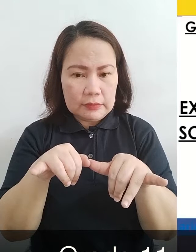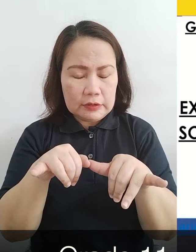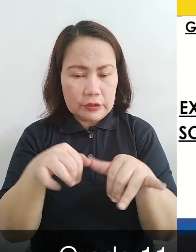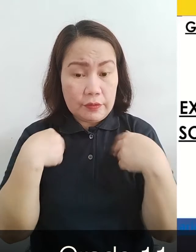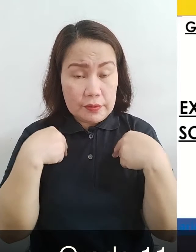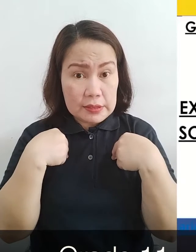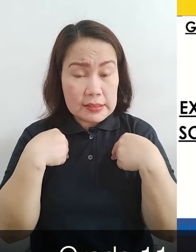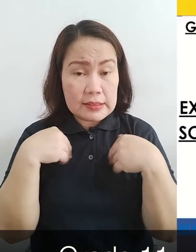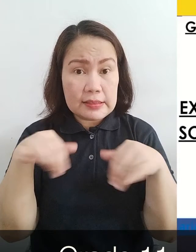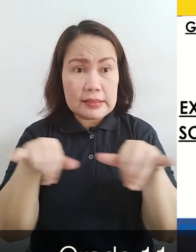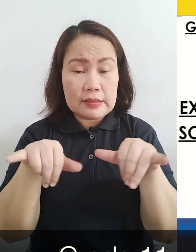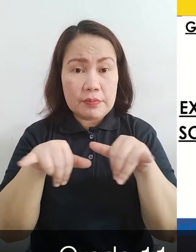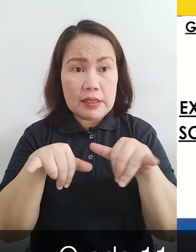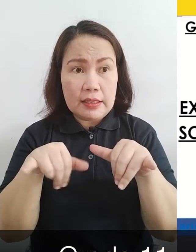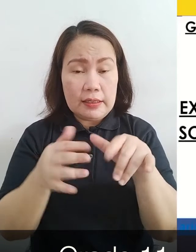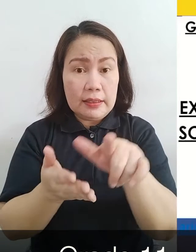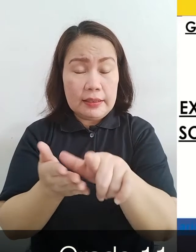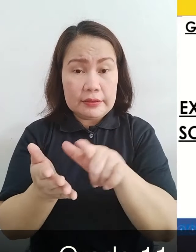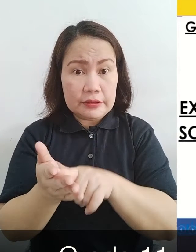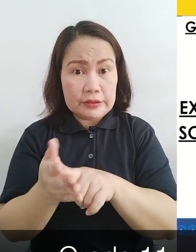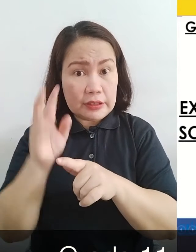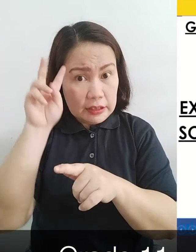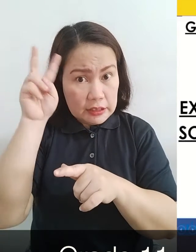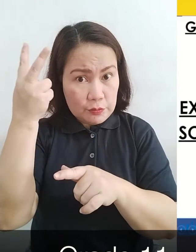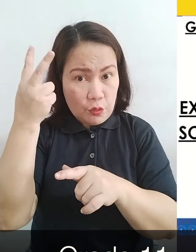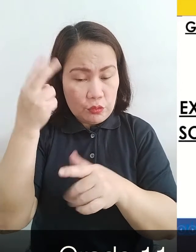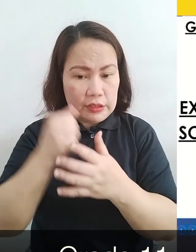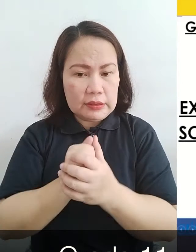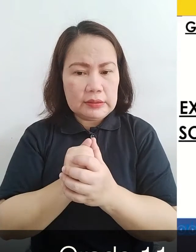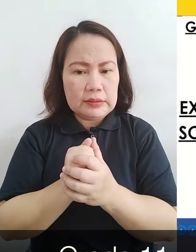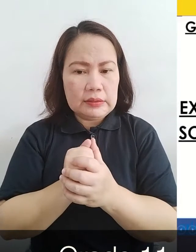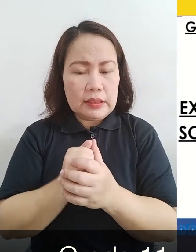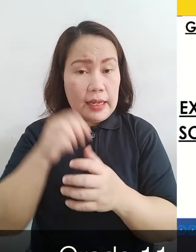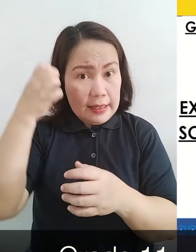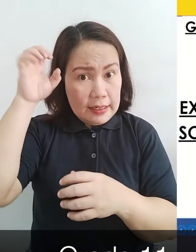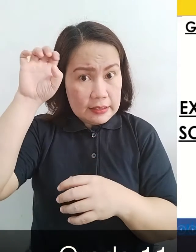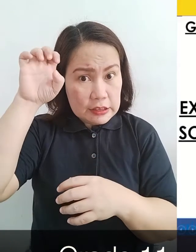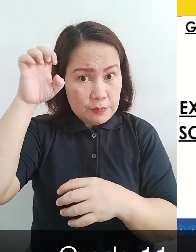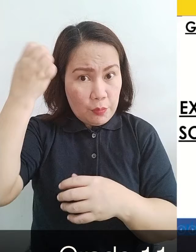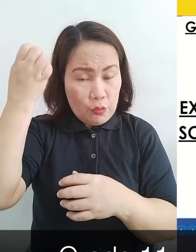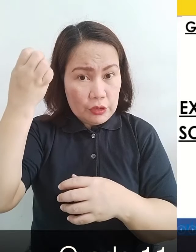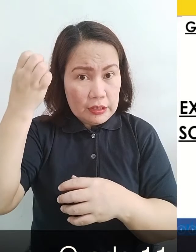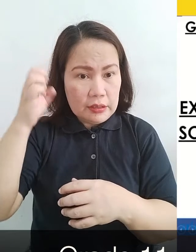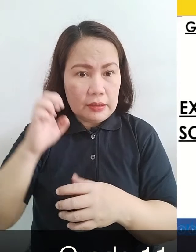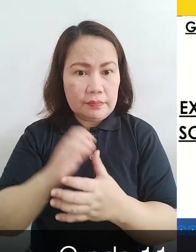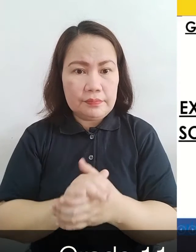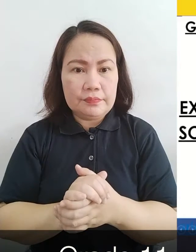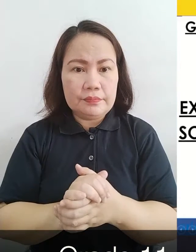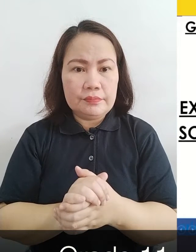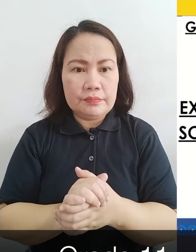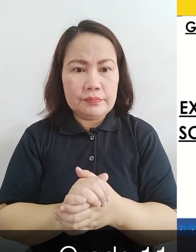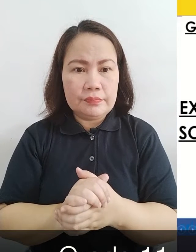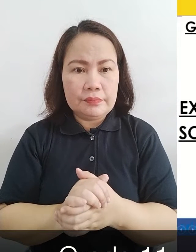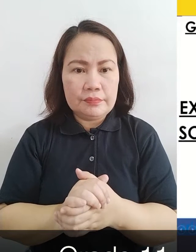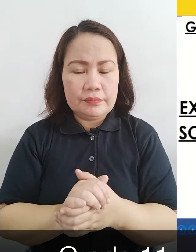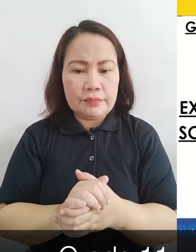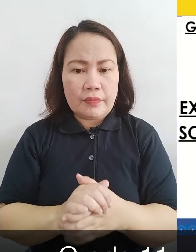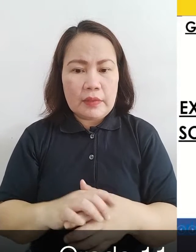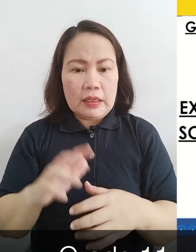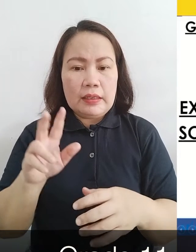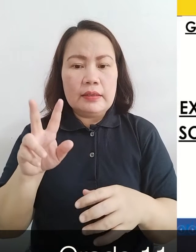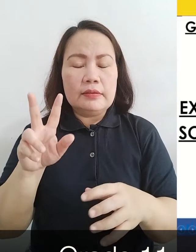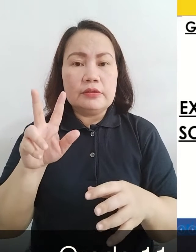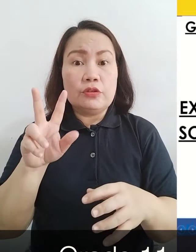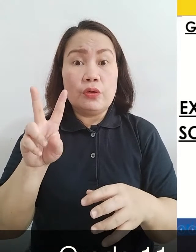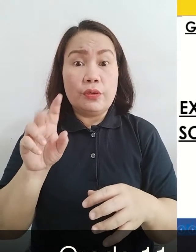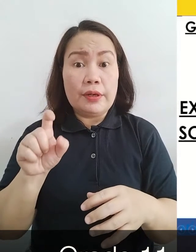may pinakamataas na exponent base sa arrangement, no? So, since 2 ang may mataas na exponent at